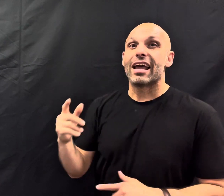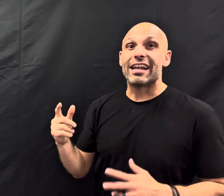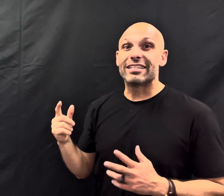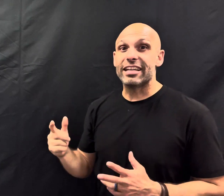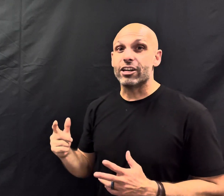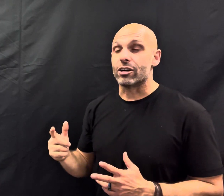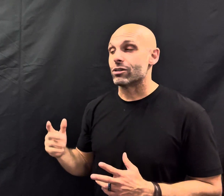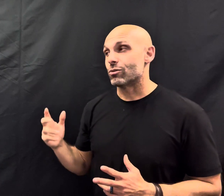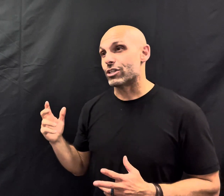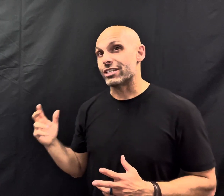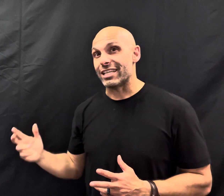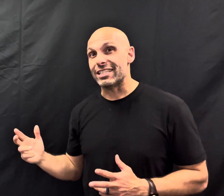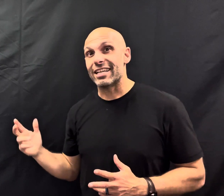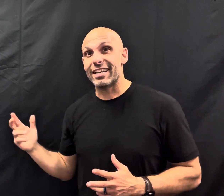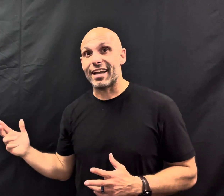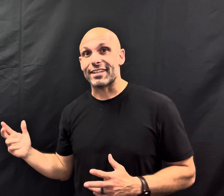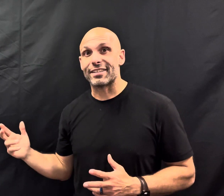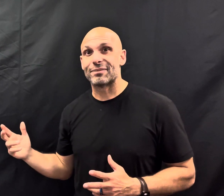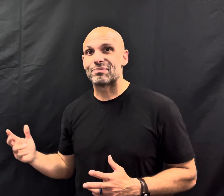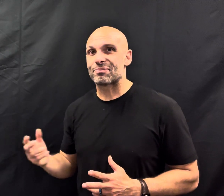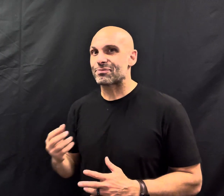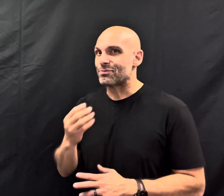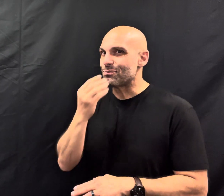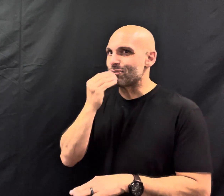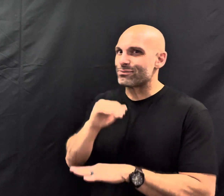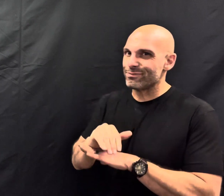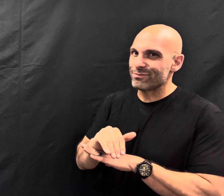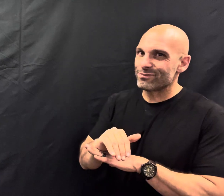And dinner, which is eat night.